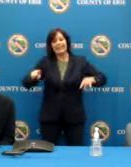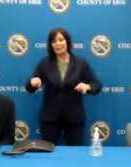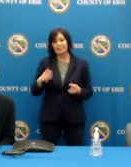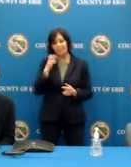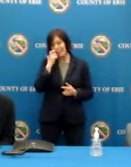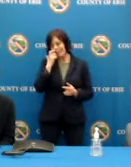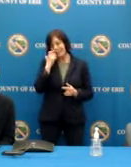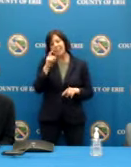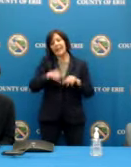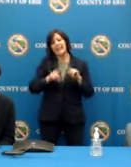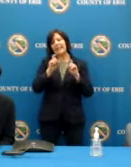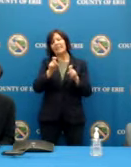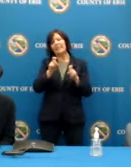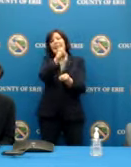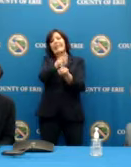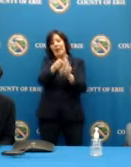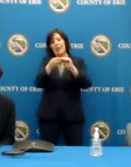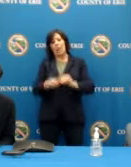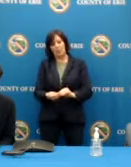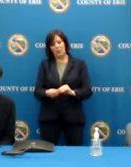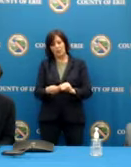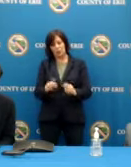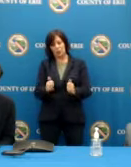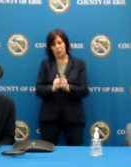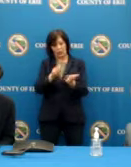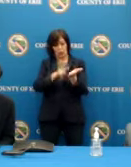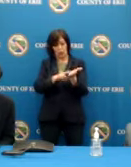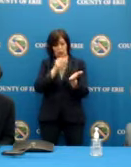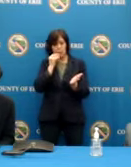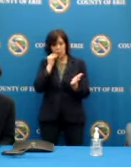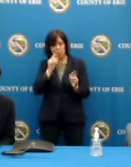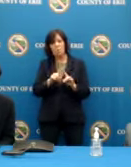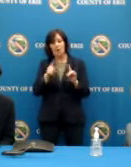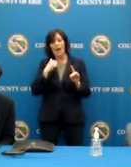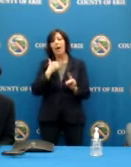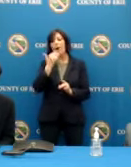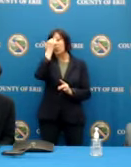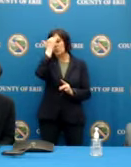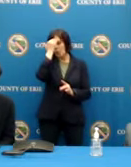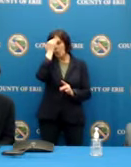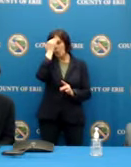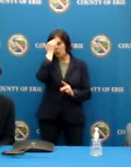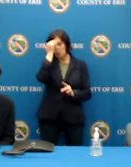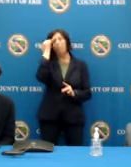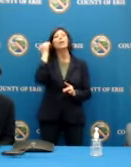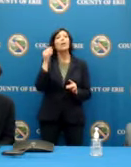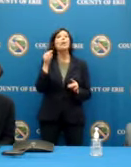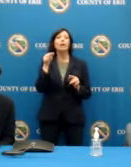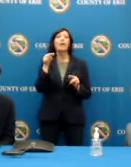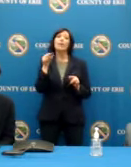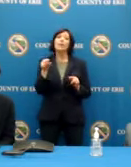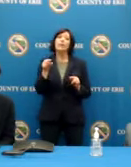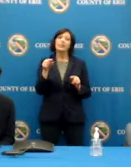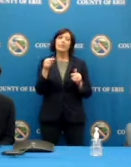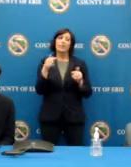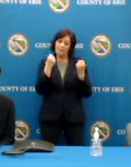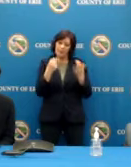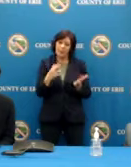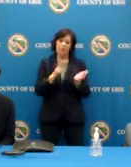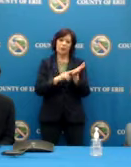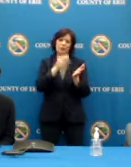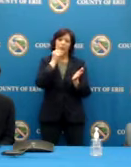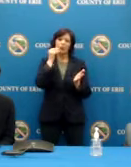I really can't give you the exact numbers associated with nursing homes, but I do know of a number of nursing homes that have had patients. I know of a number of nursing homes that have